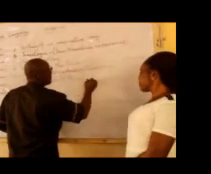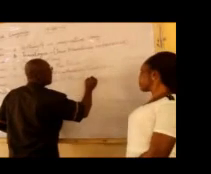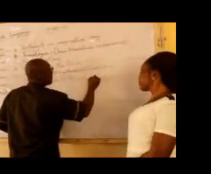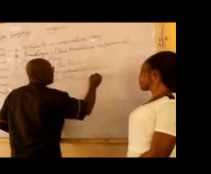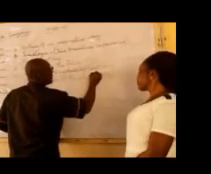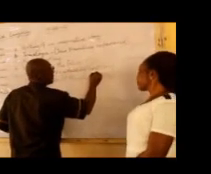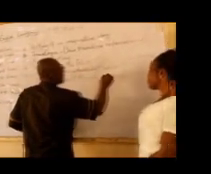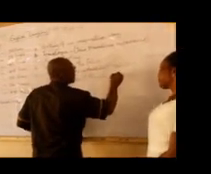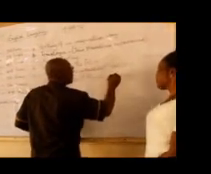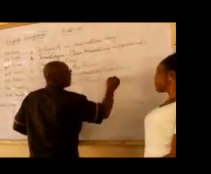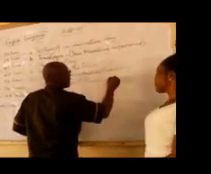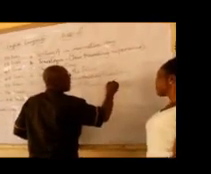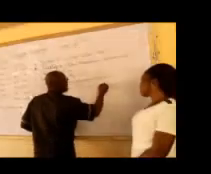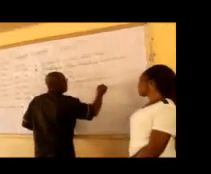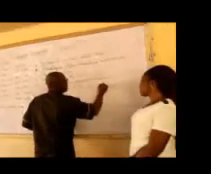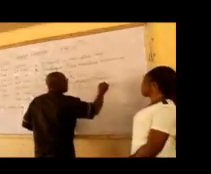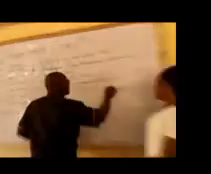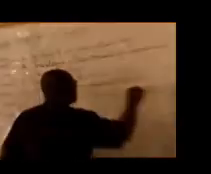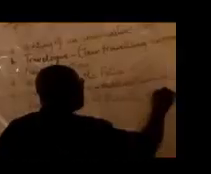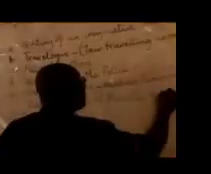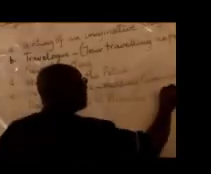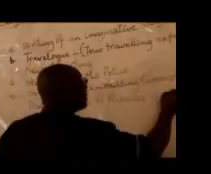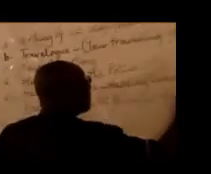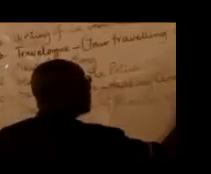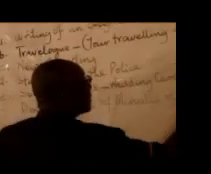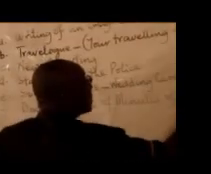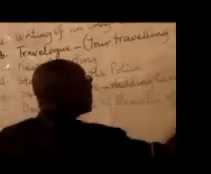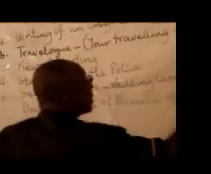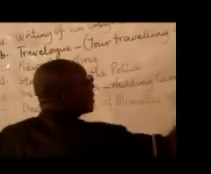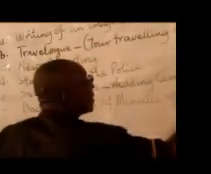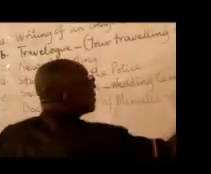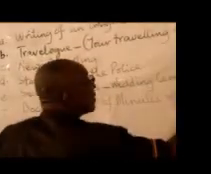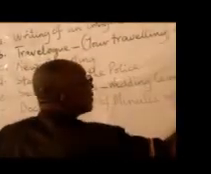of a meeting.